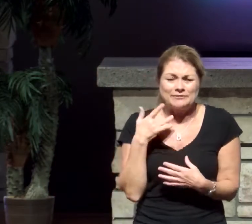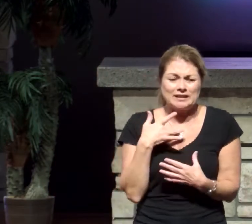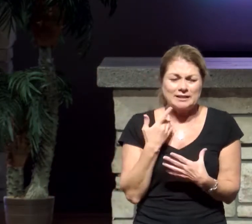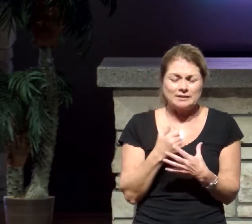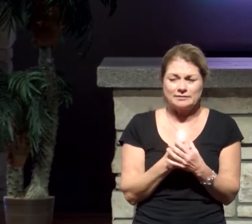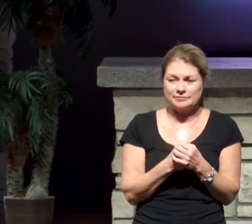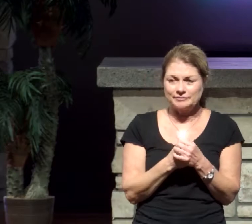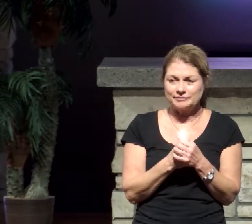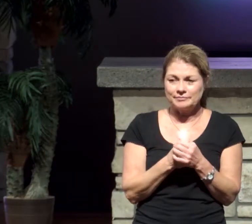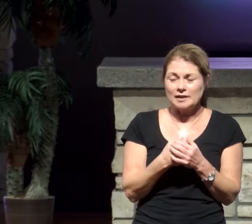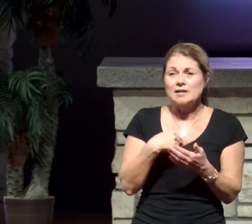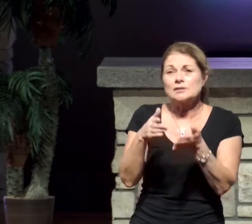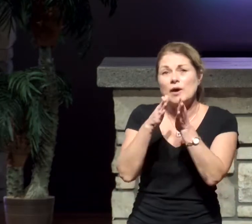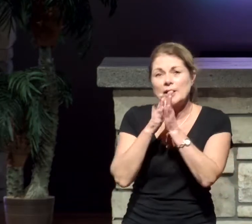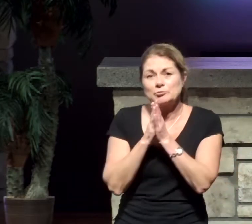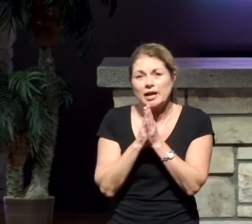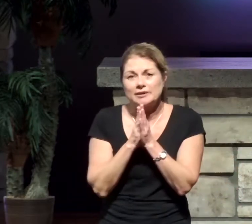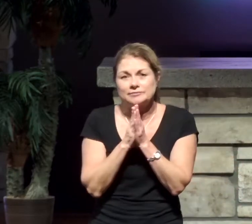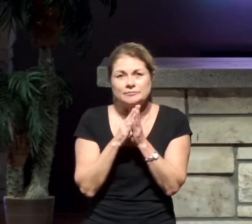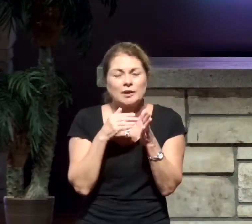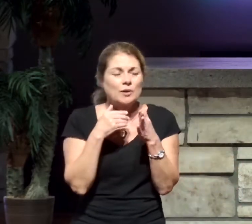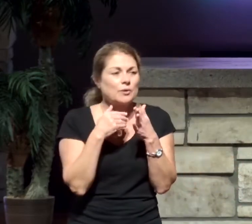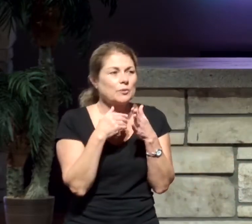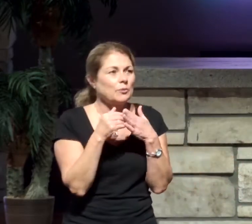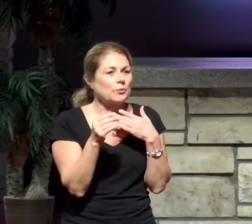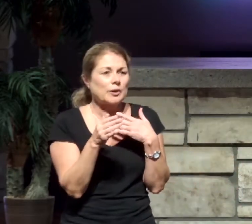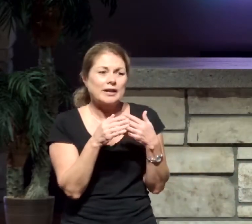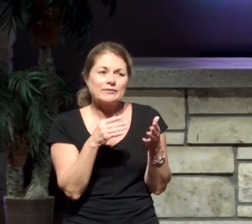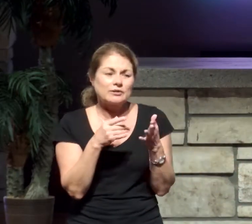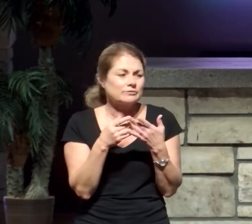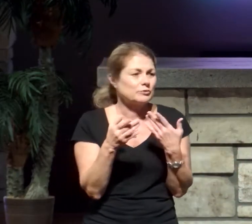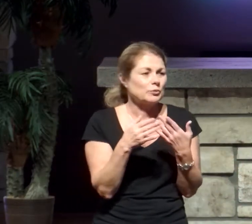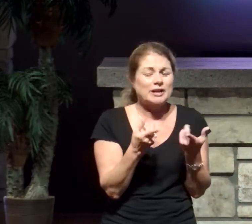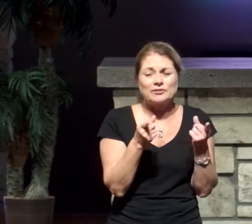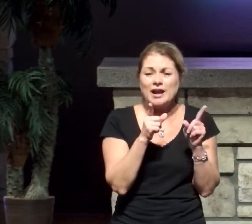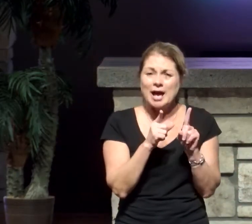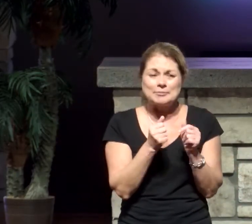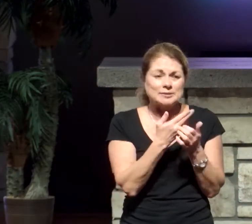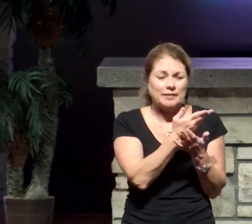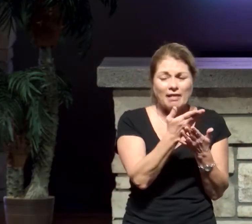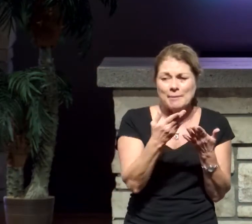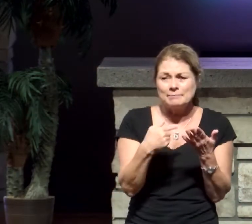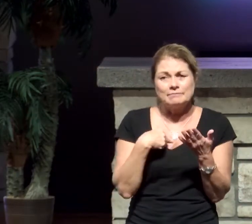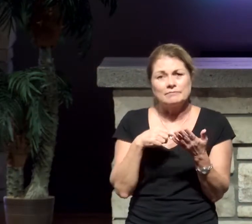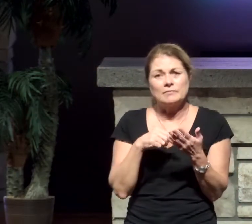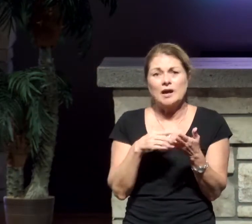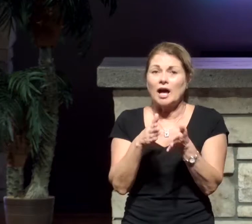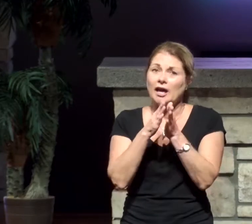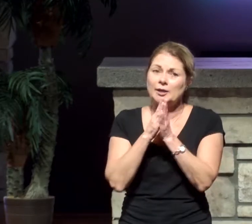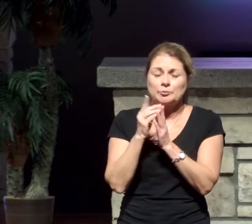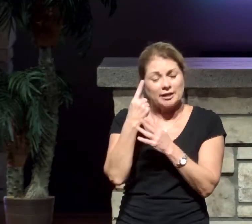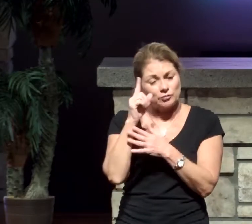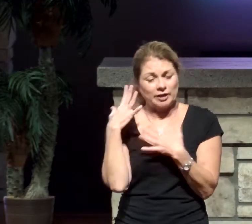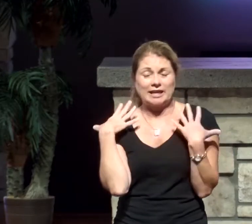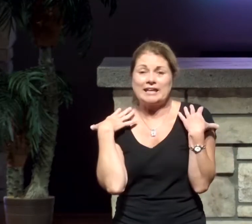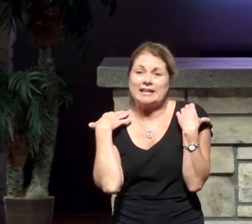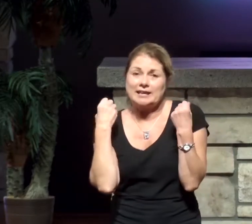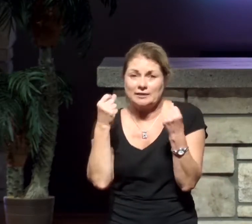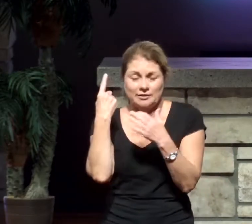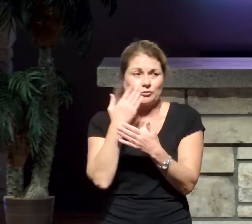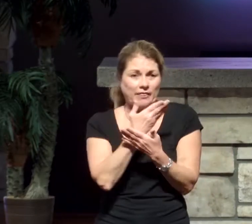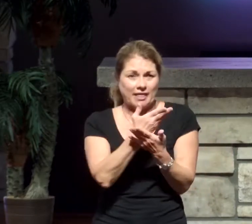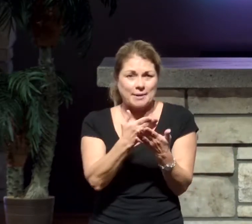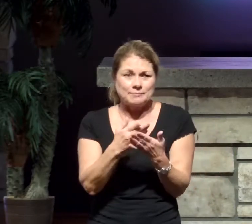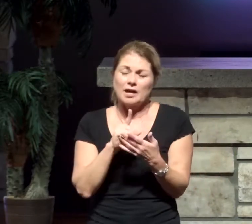And so, God, I pray that however it is, the way that they are, I genuinely pray for healing for them.